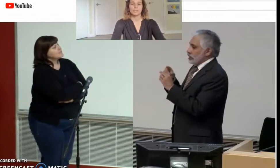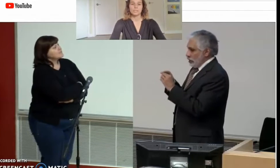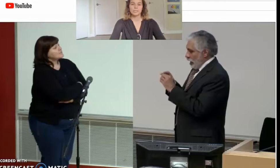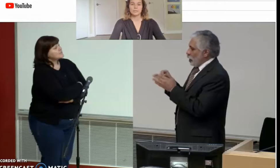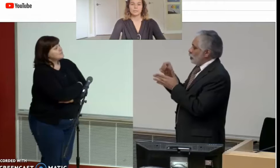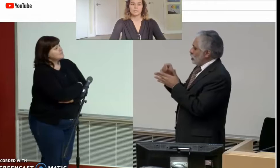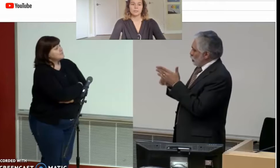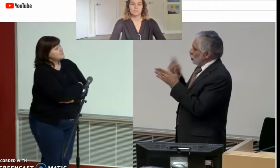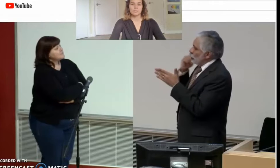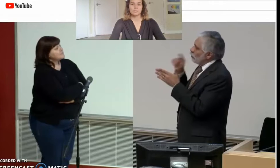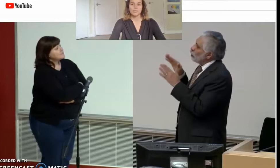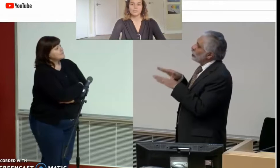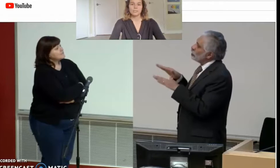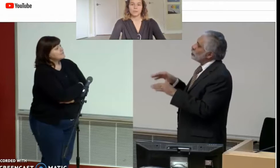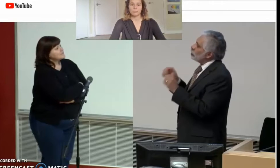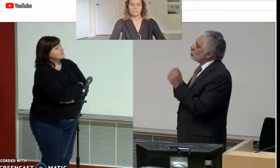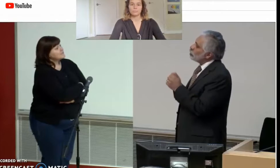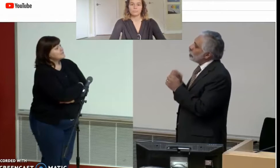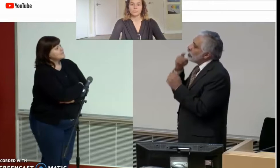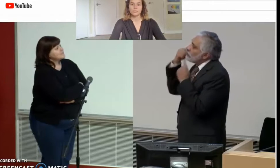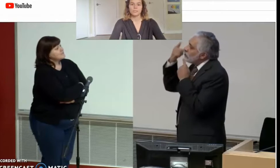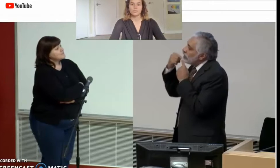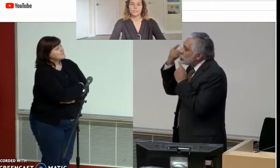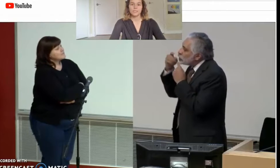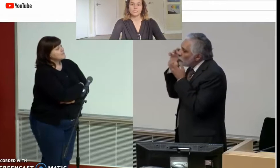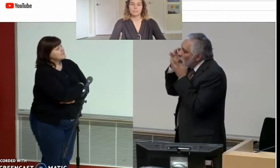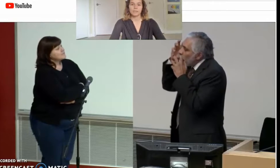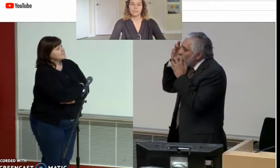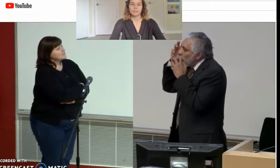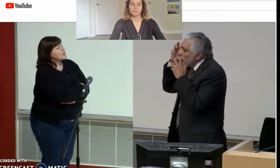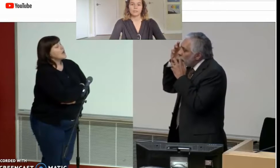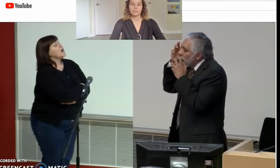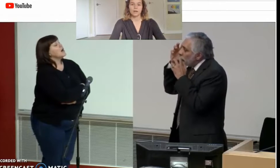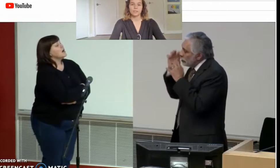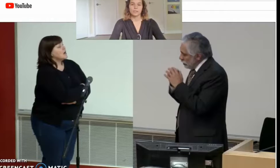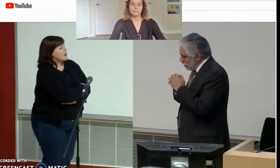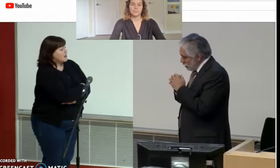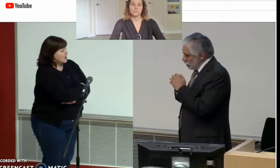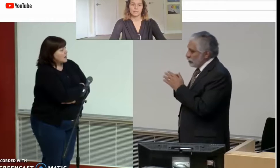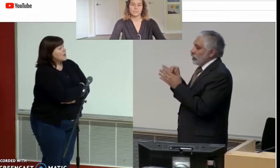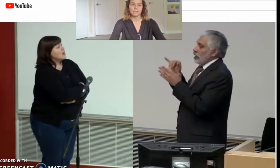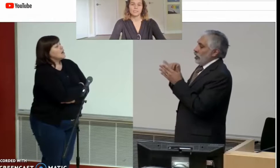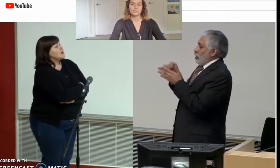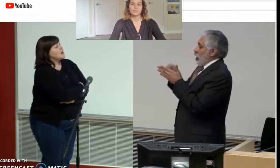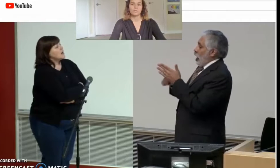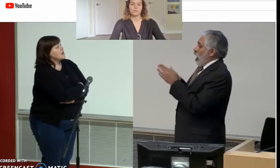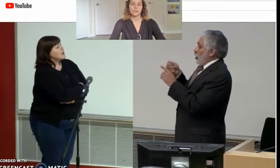it. My answer is no. Kids with cognitive disabilities or